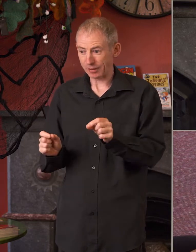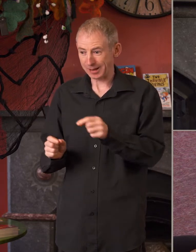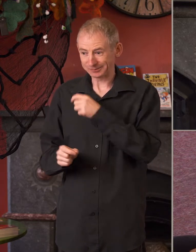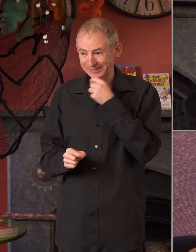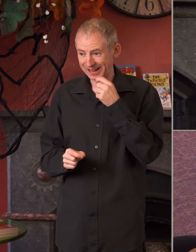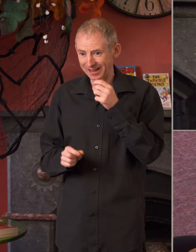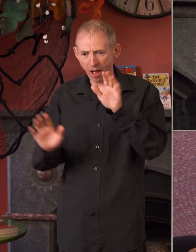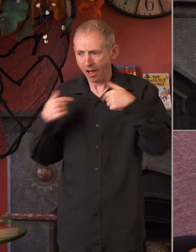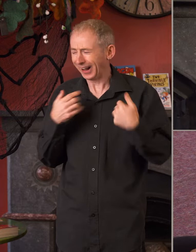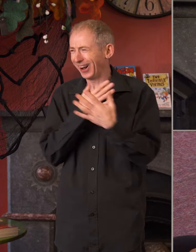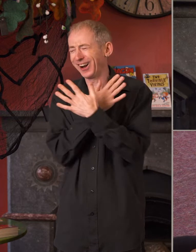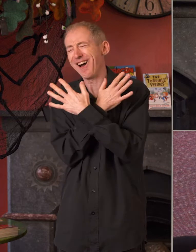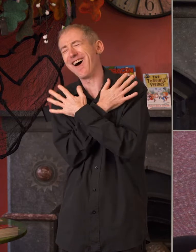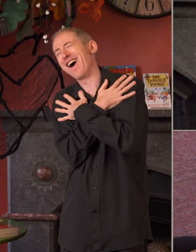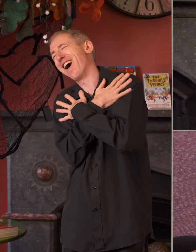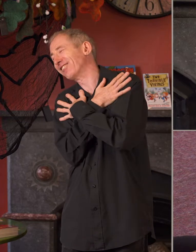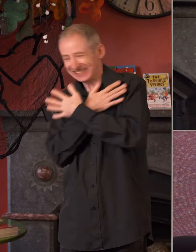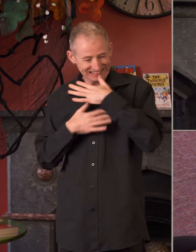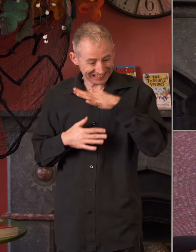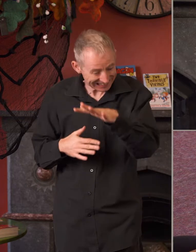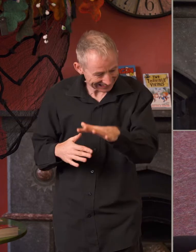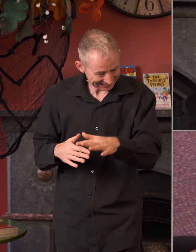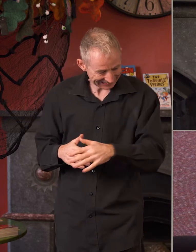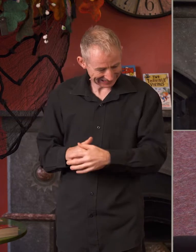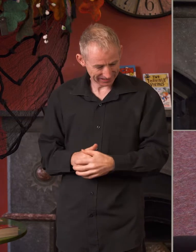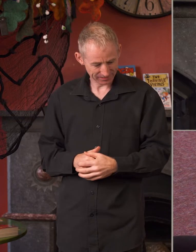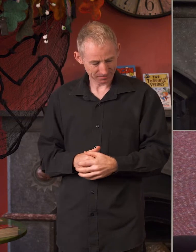I love the sea, says Little Crab.